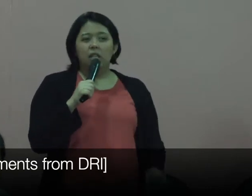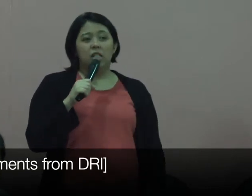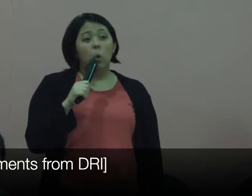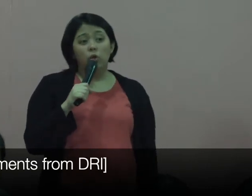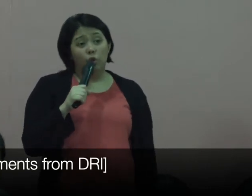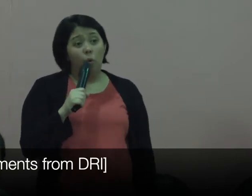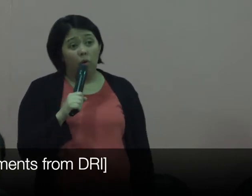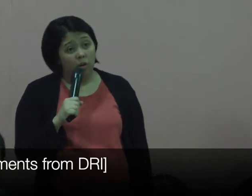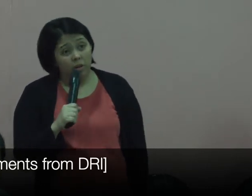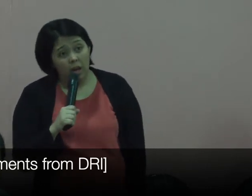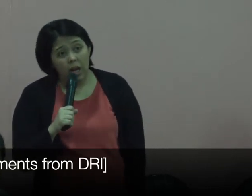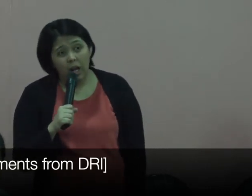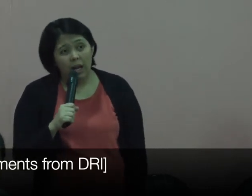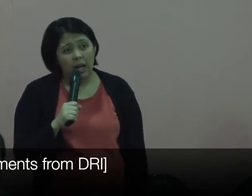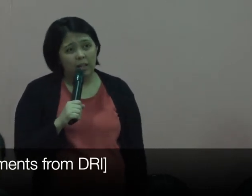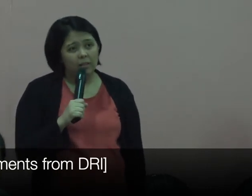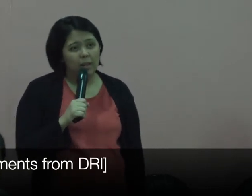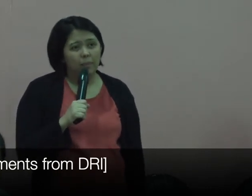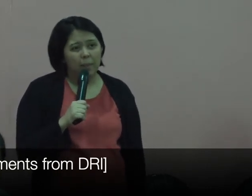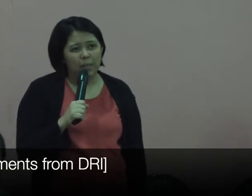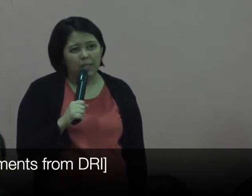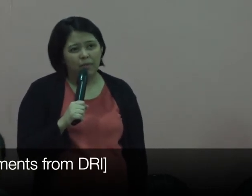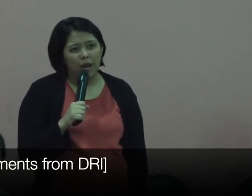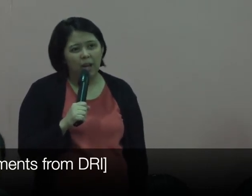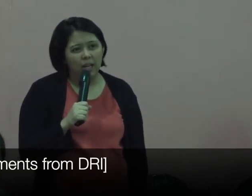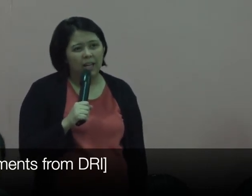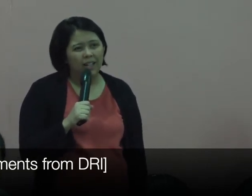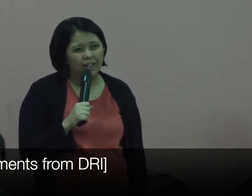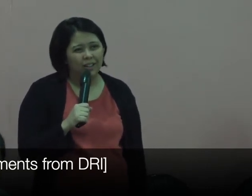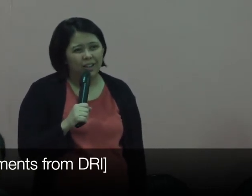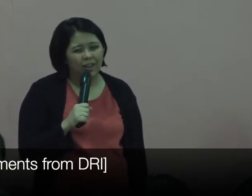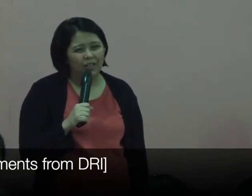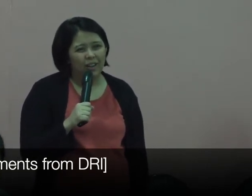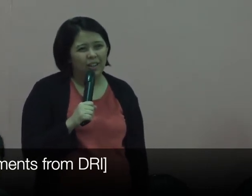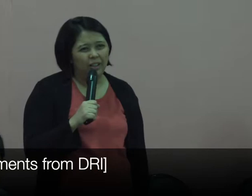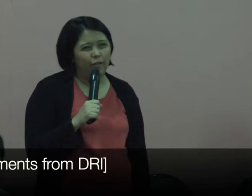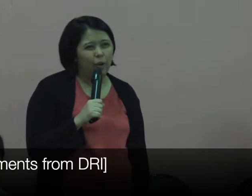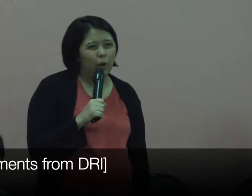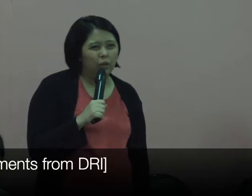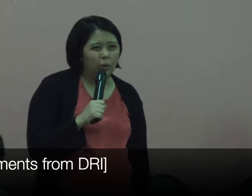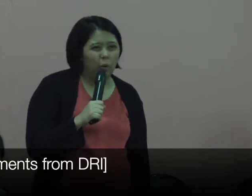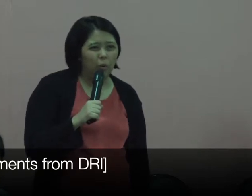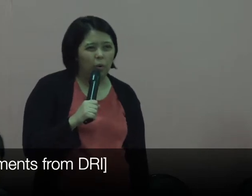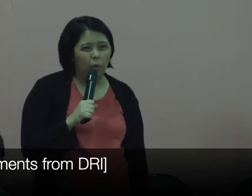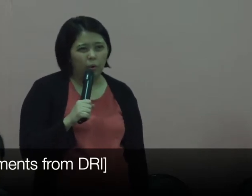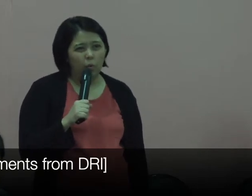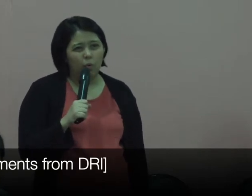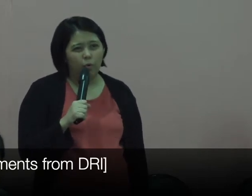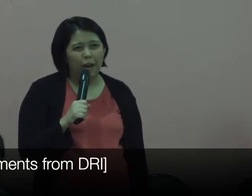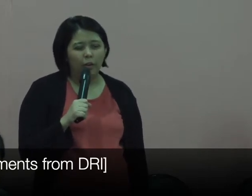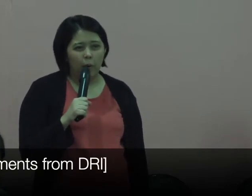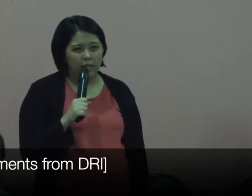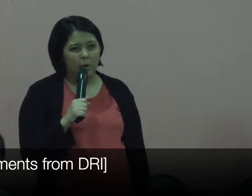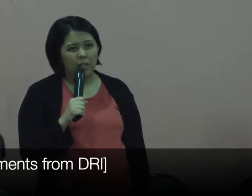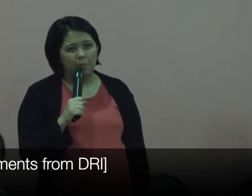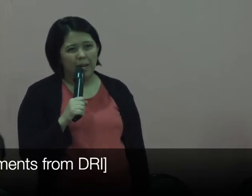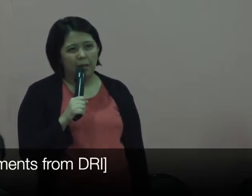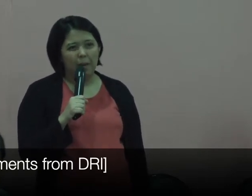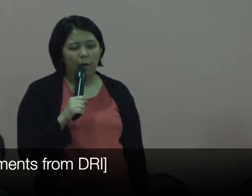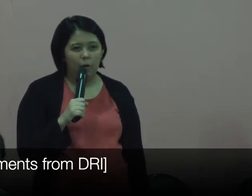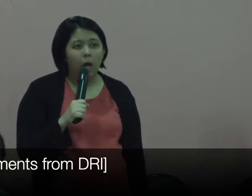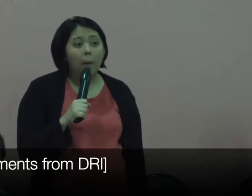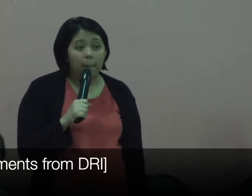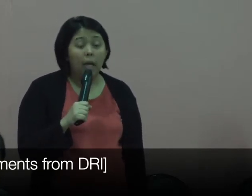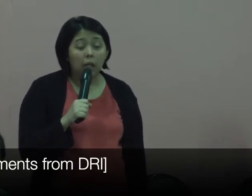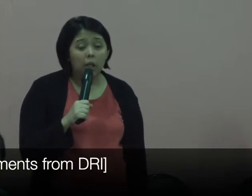sign it. It's no joke. And sometimes it's very, very difficult to find ways to explain